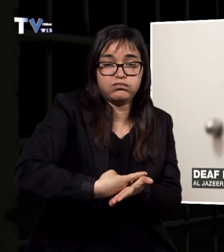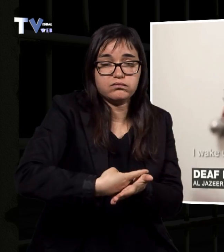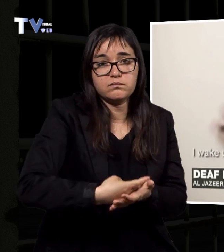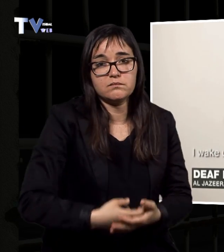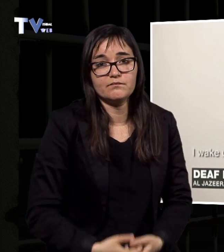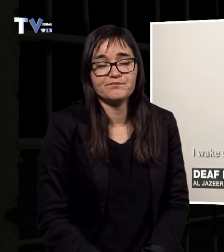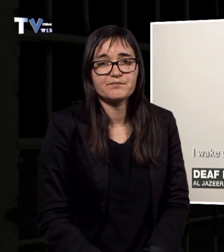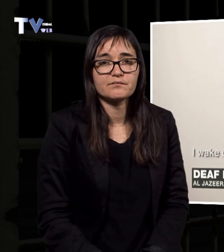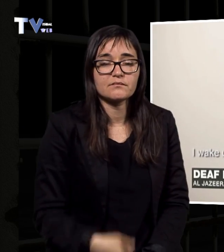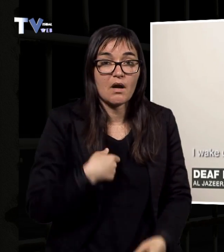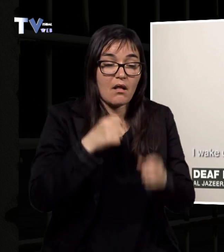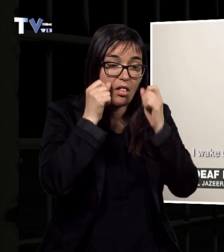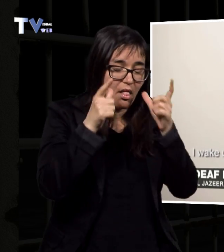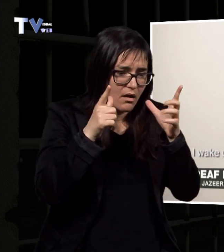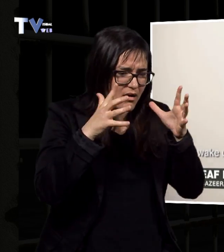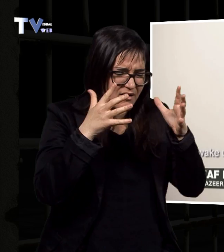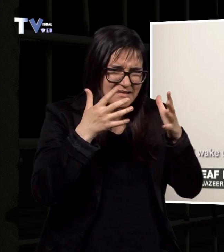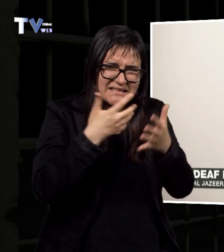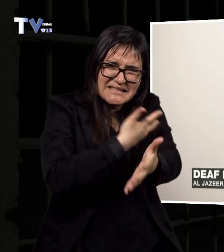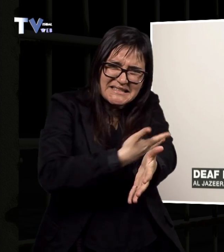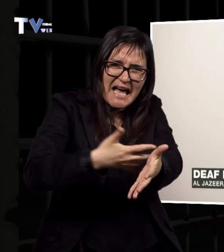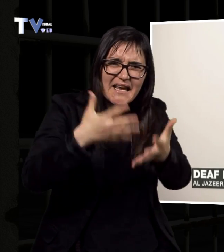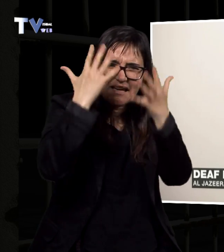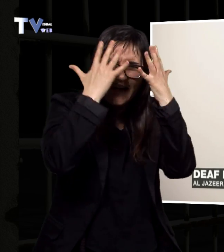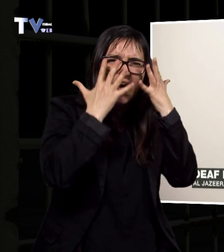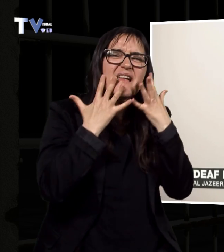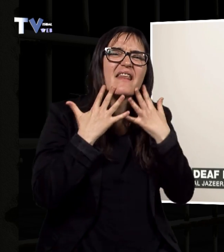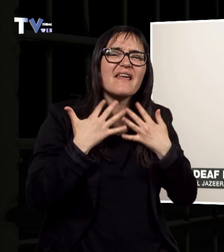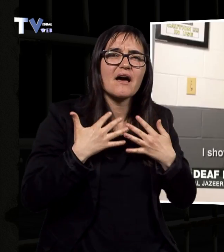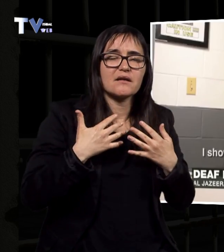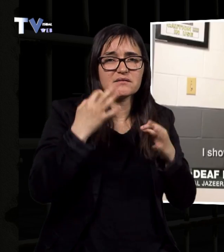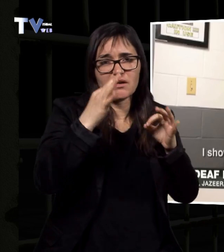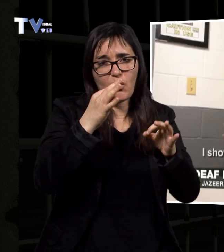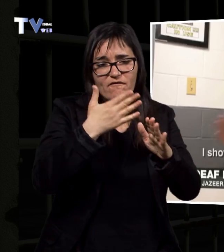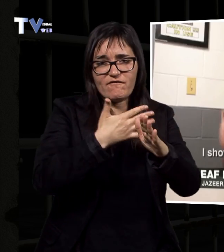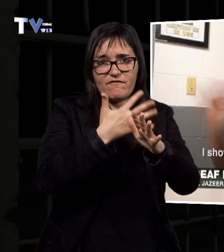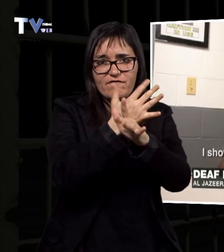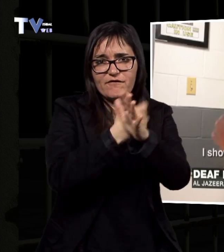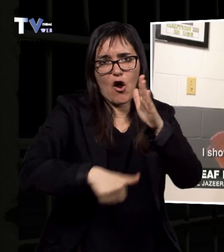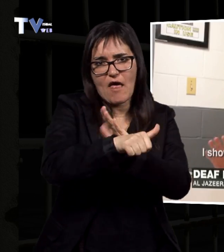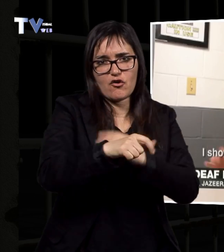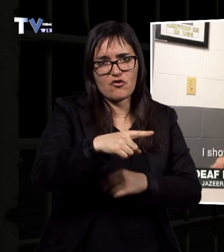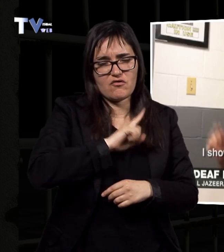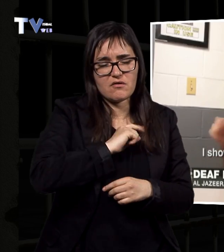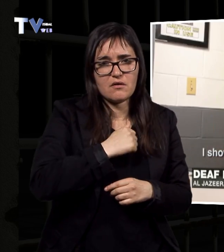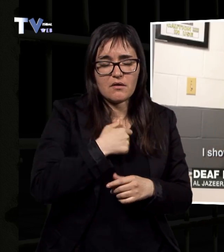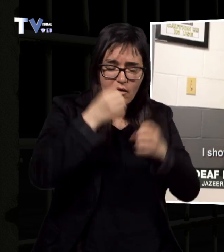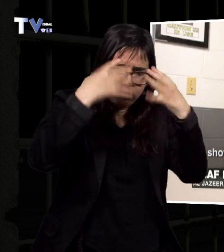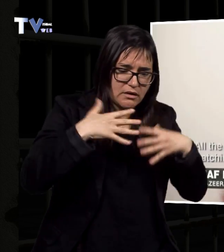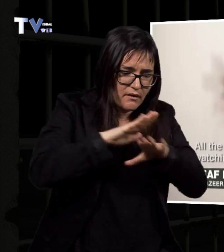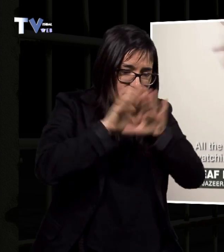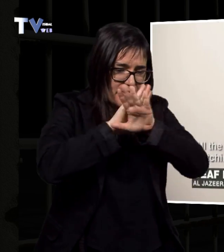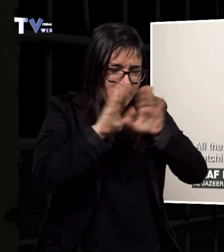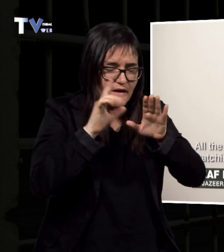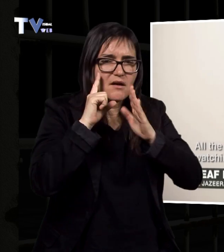When I wake up, there's blood on my face. He raped me. I shower, I finish. I come